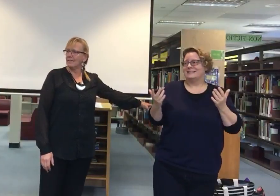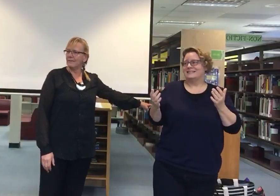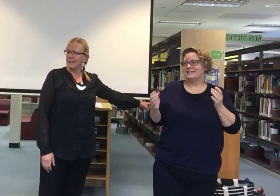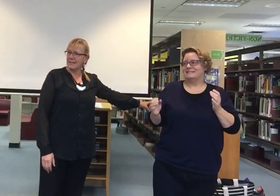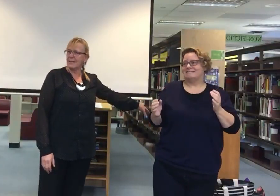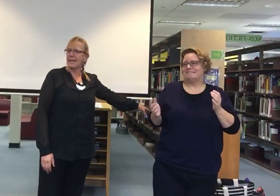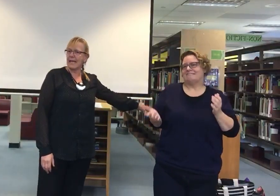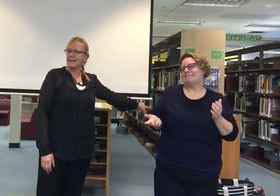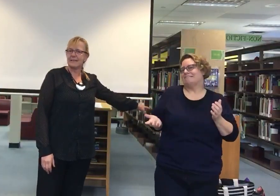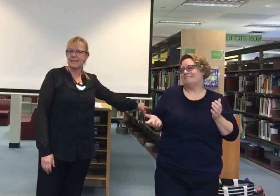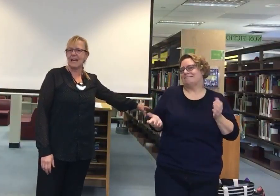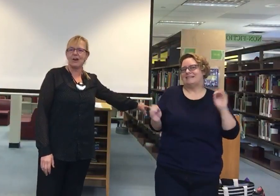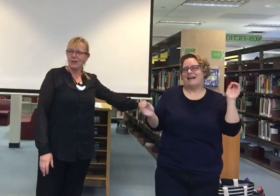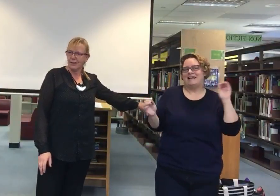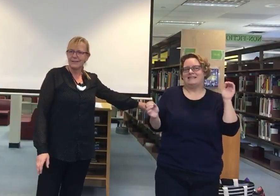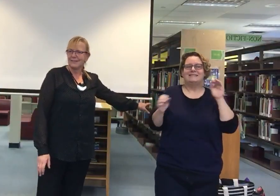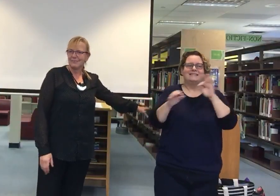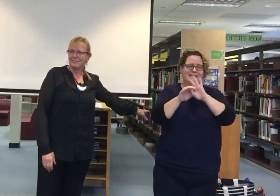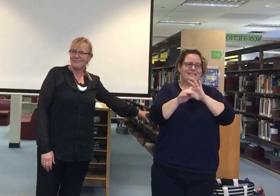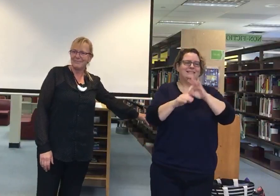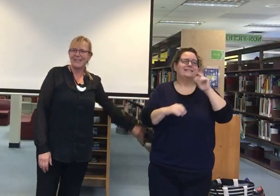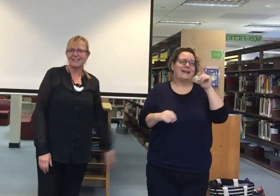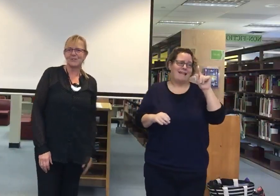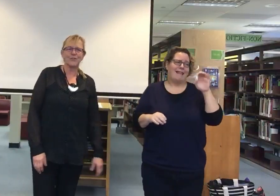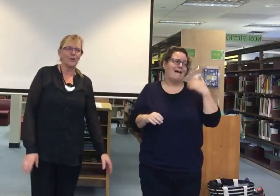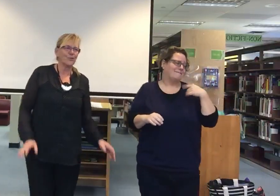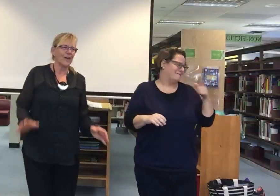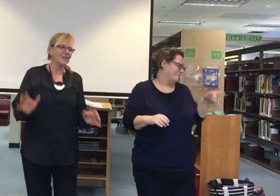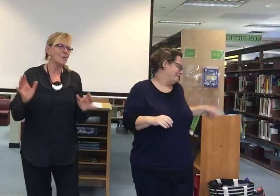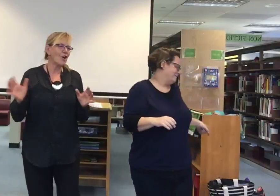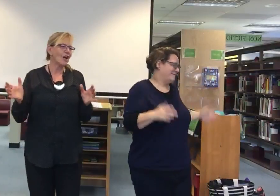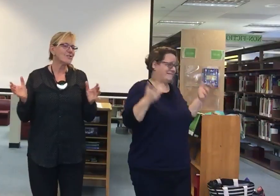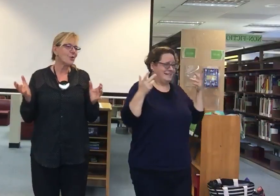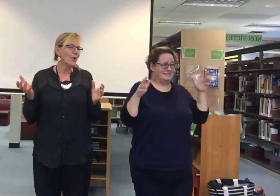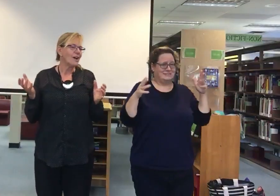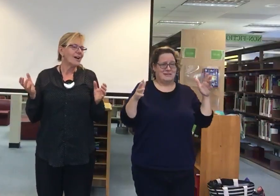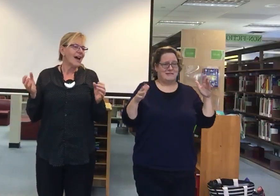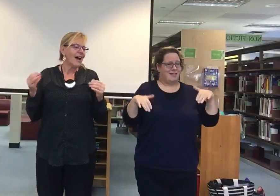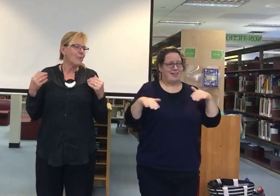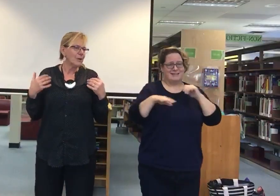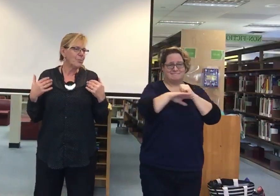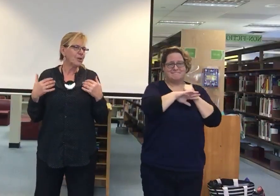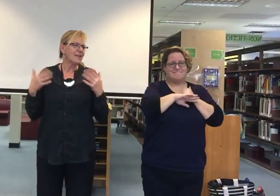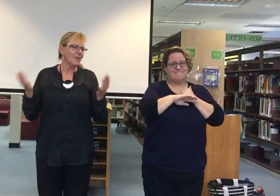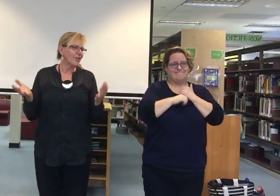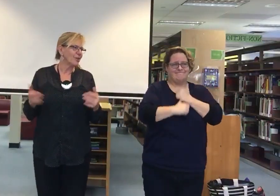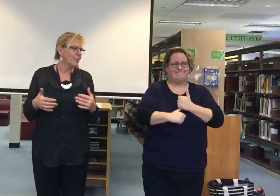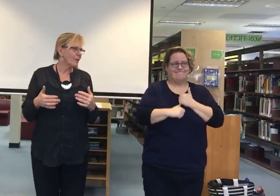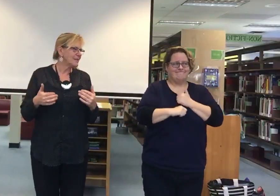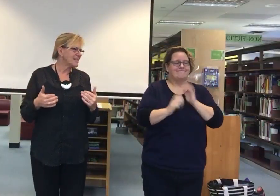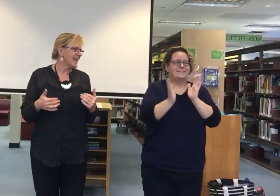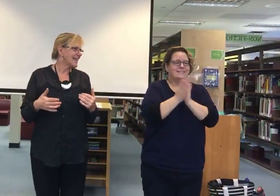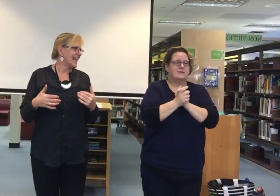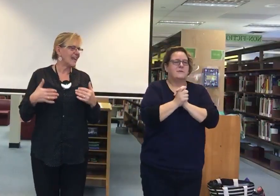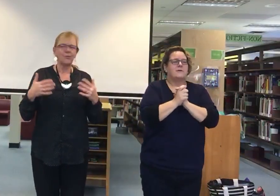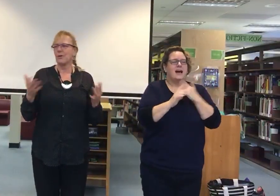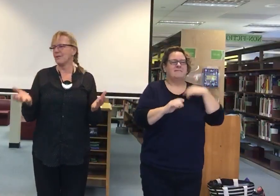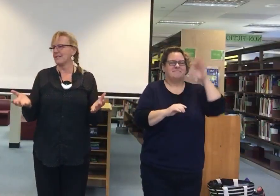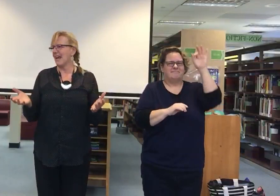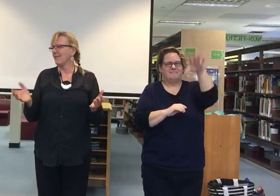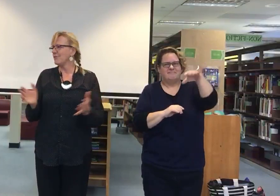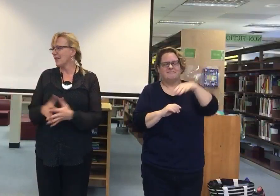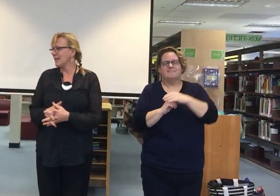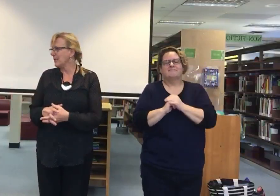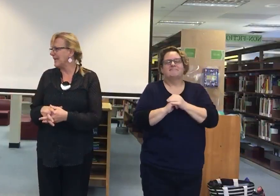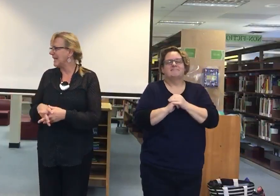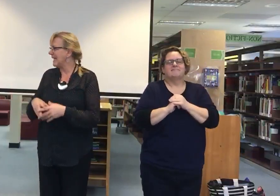It's kind of, the tea kettle is there, but that's as far as we got. So I want to put it out there, and I'll probably say it again throughout